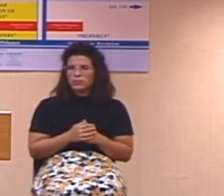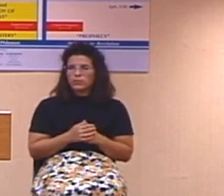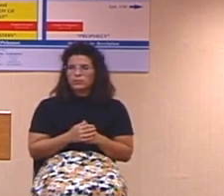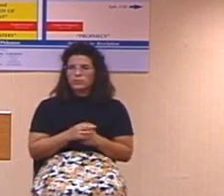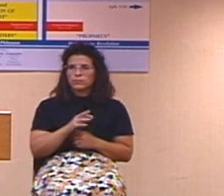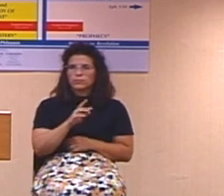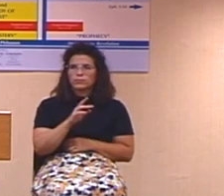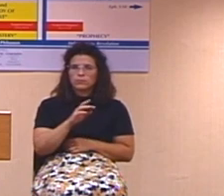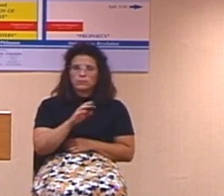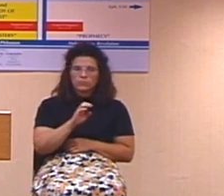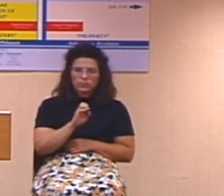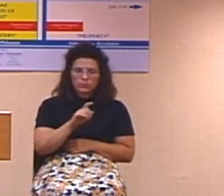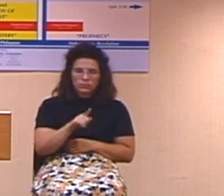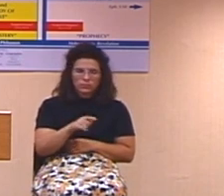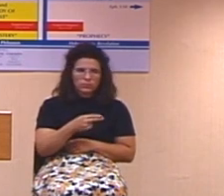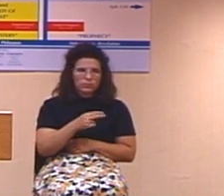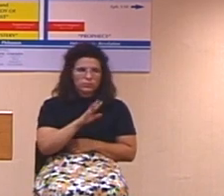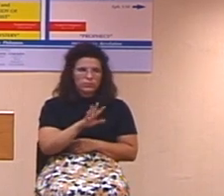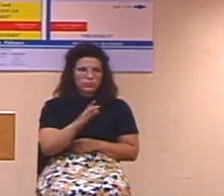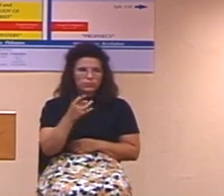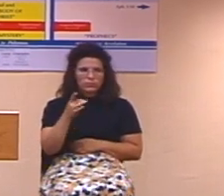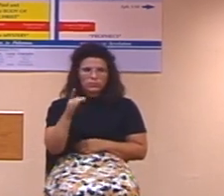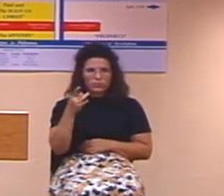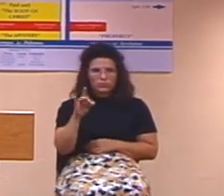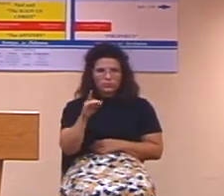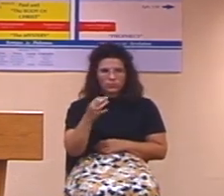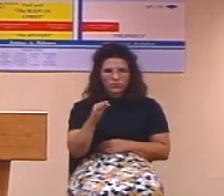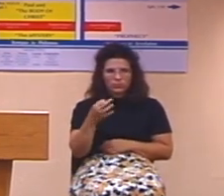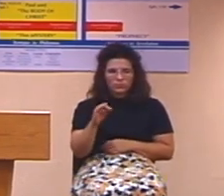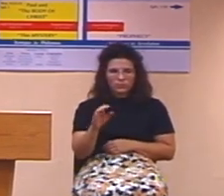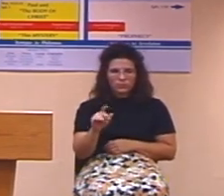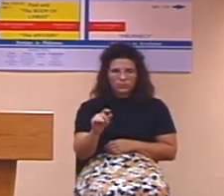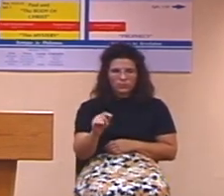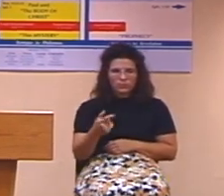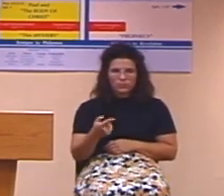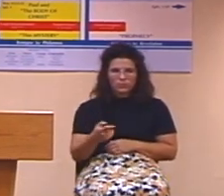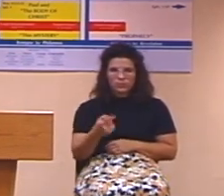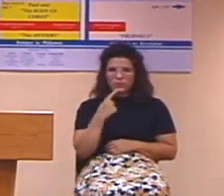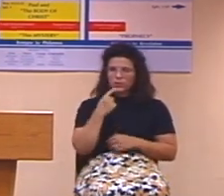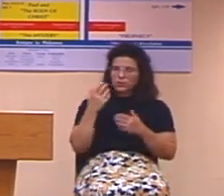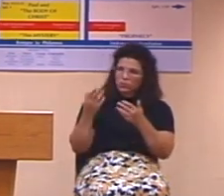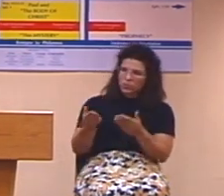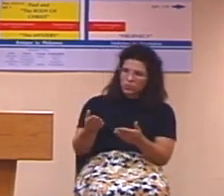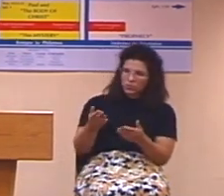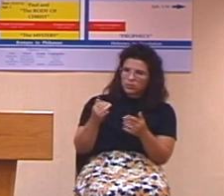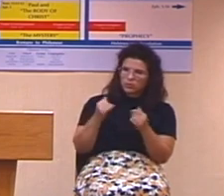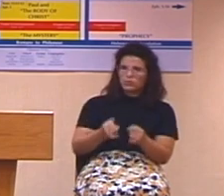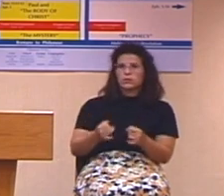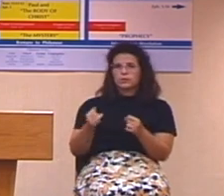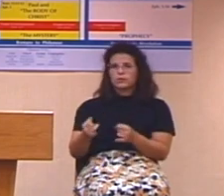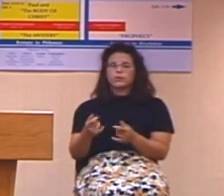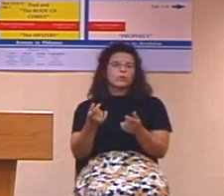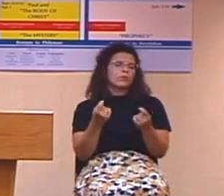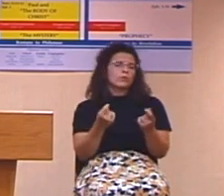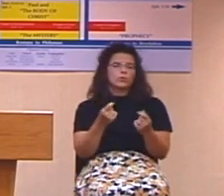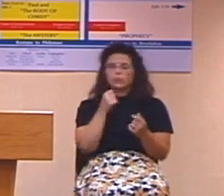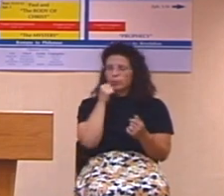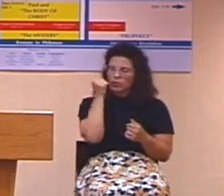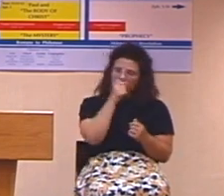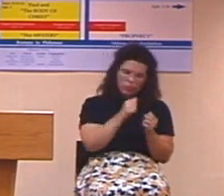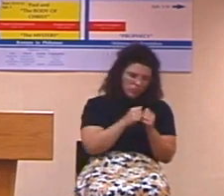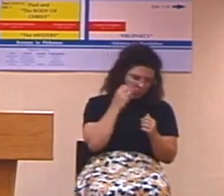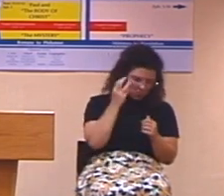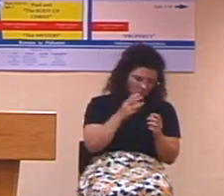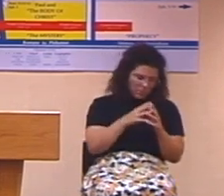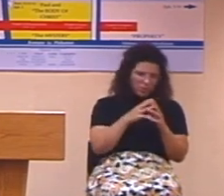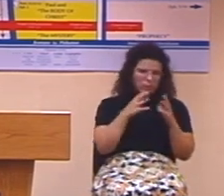In Romans, in Ephesians 5, 18 to 21, he says, here you are as the individual. What are you to do? Be not drunk with wine where is